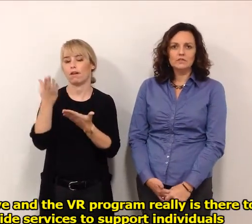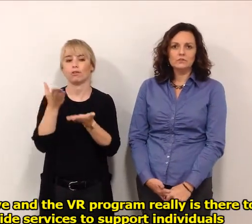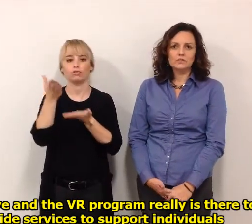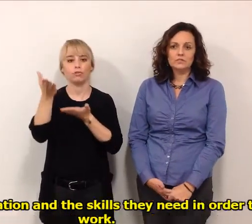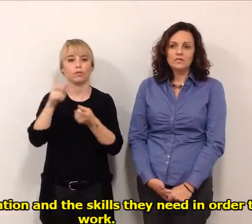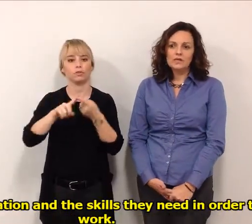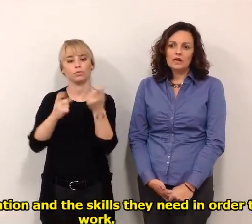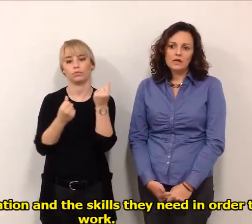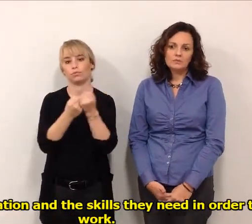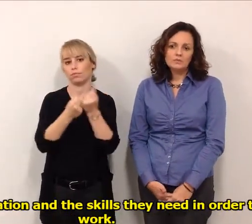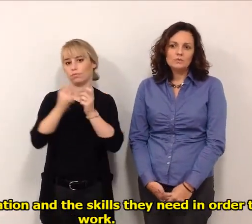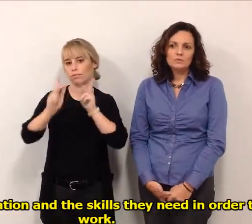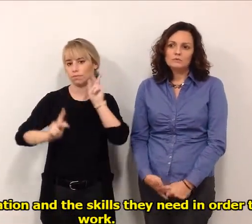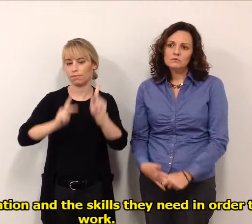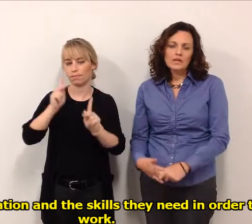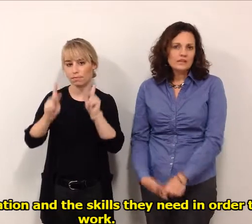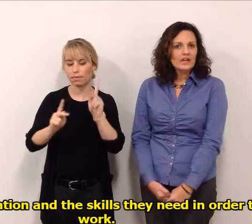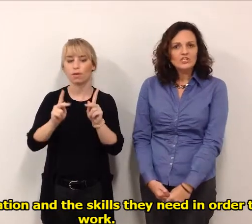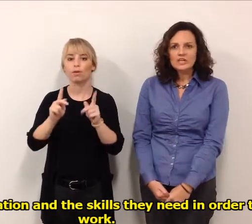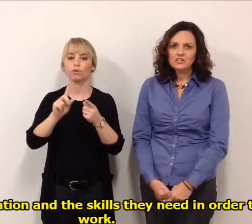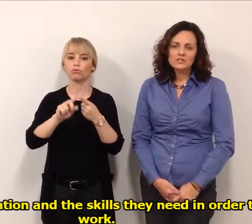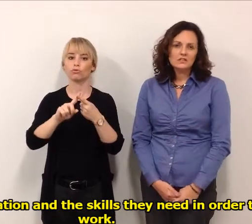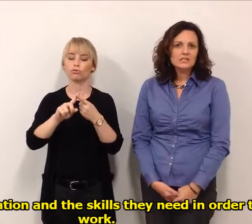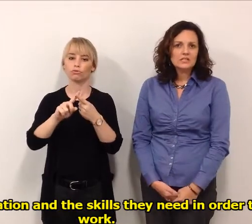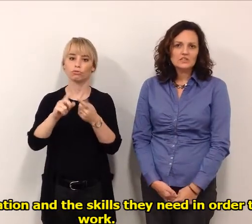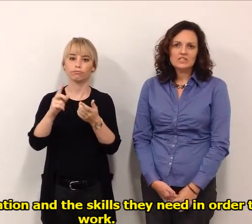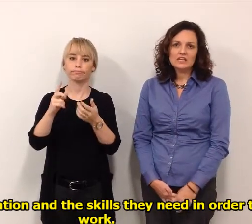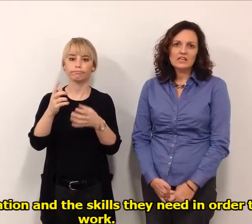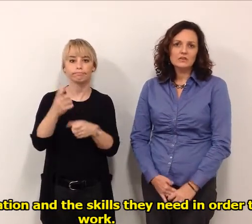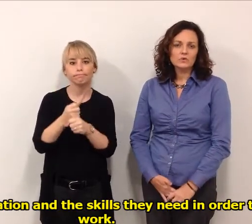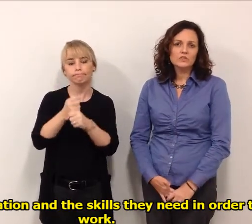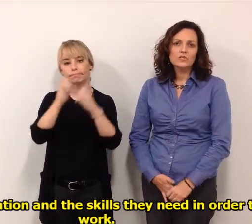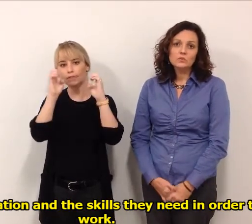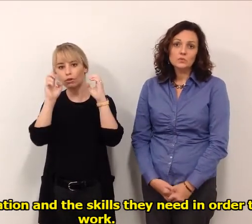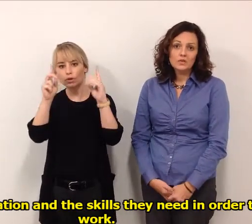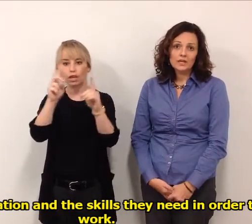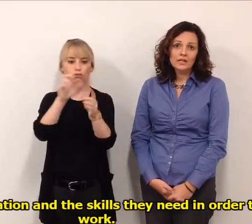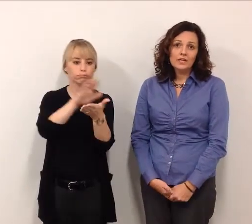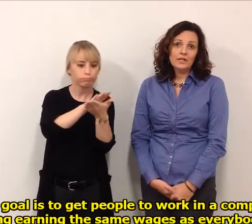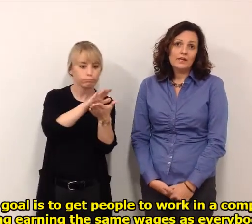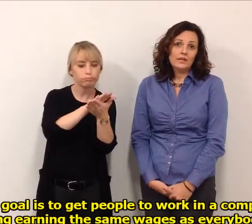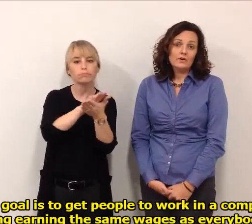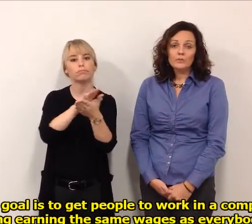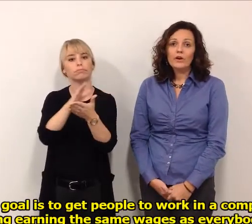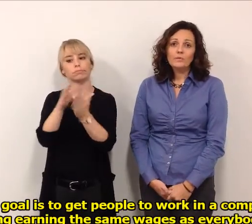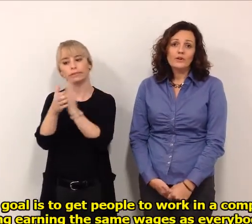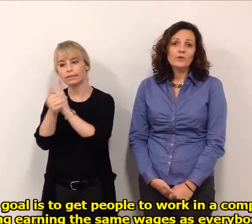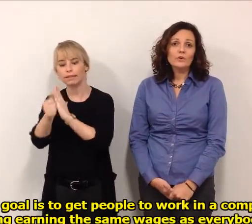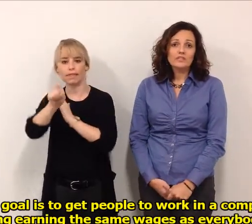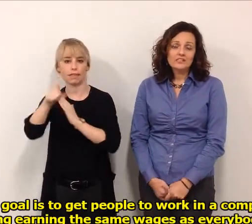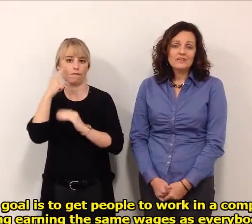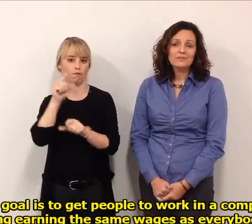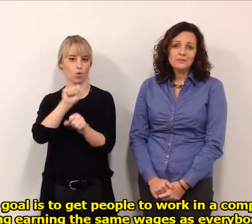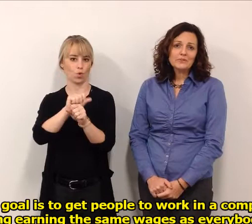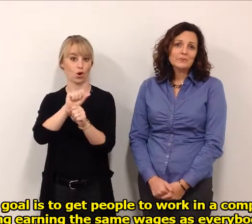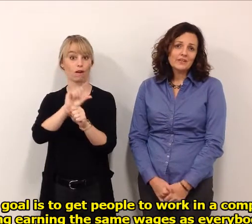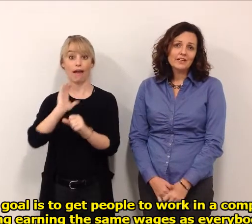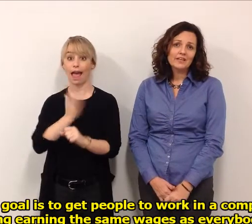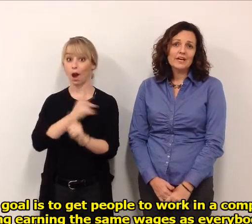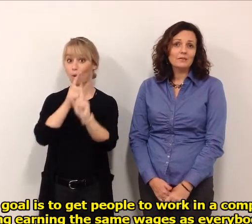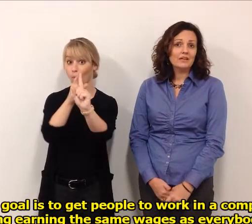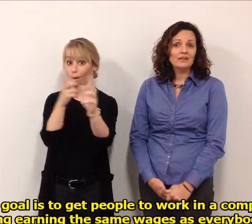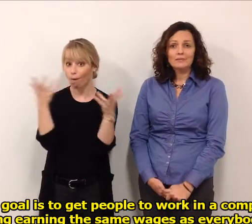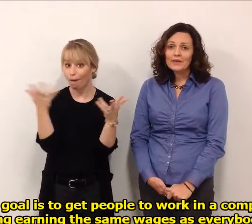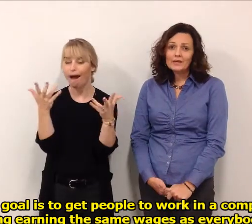support individuals to gain the education and the skills they need in order to go to work. And our primary goal is to get people to